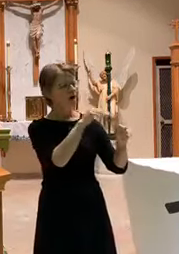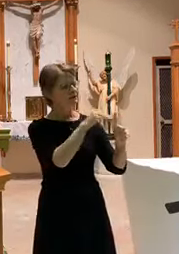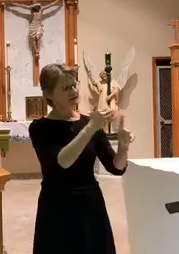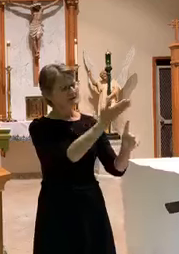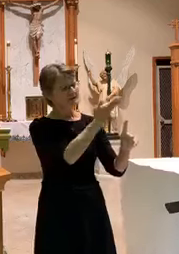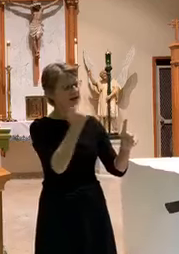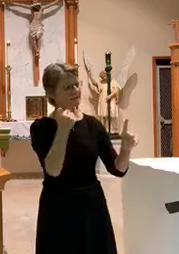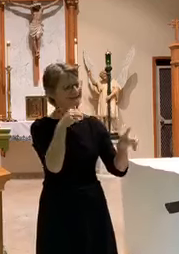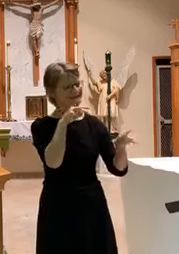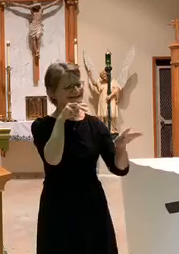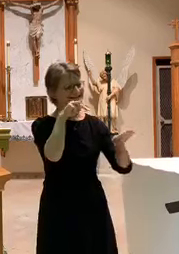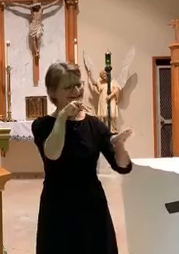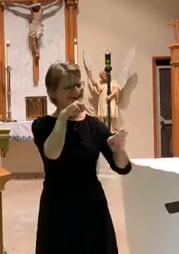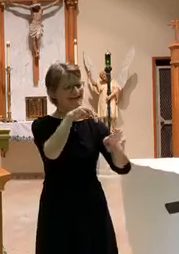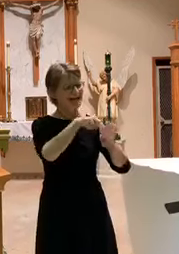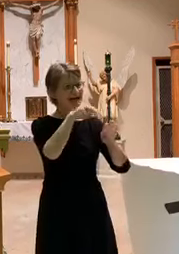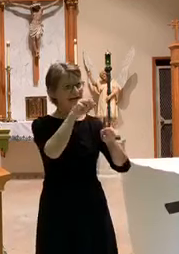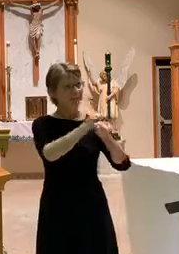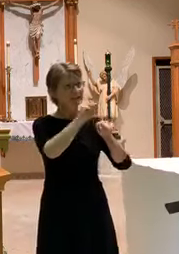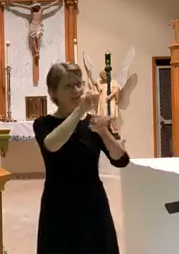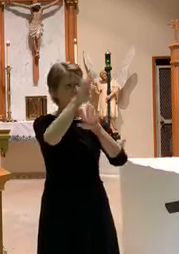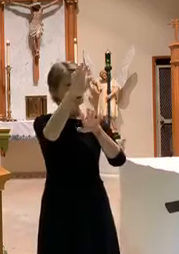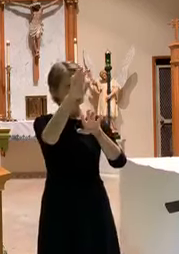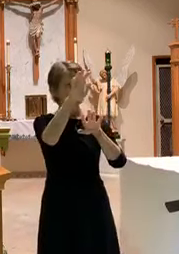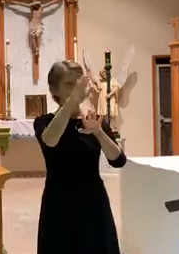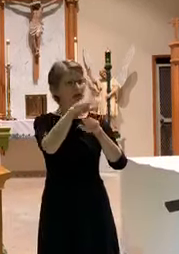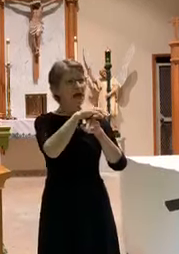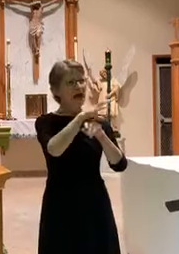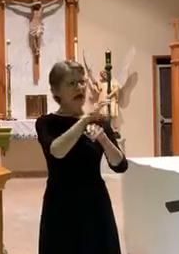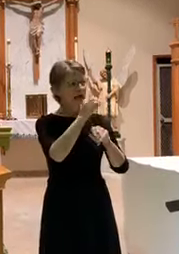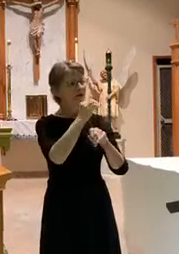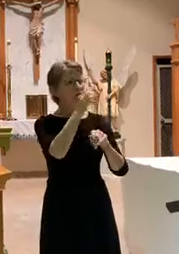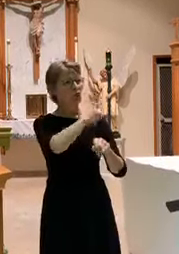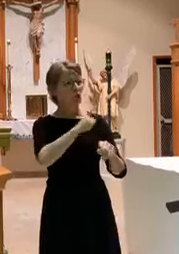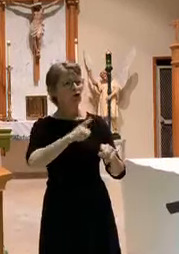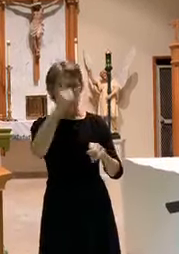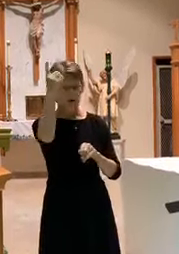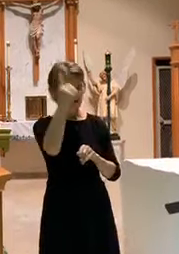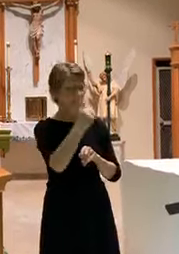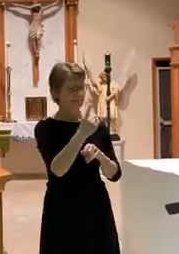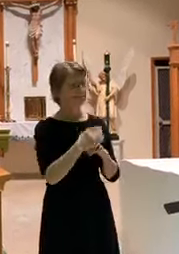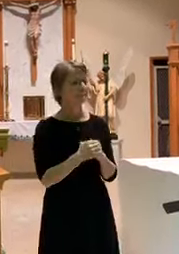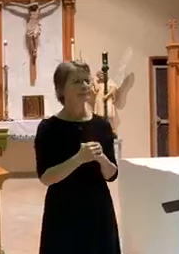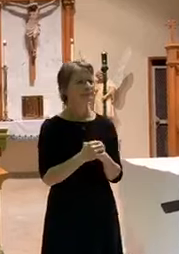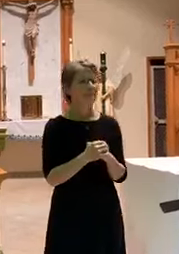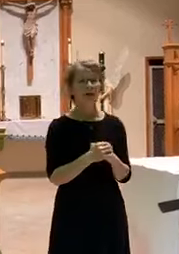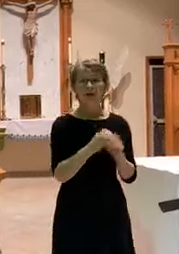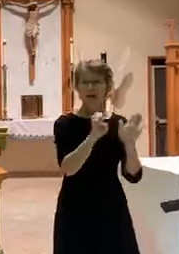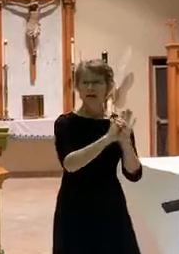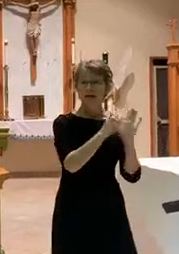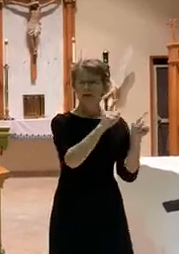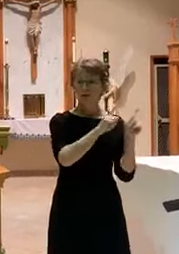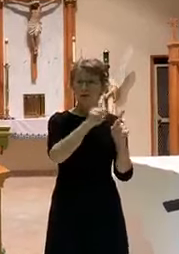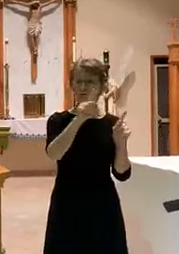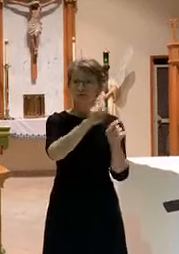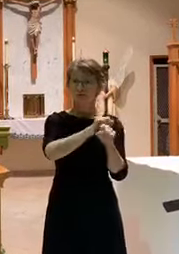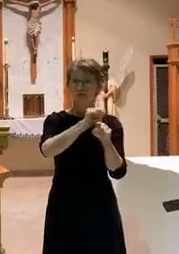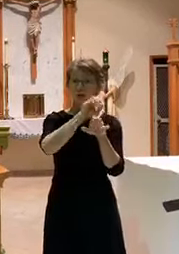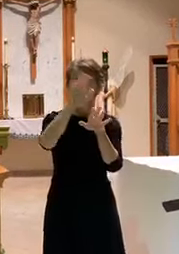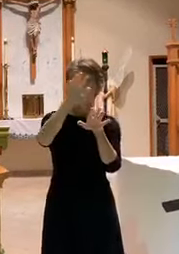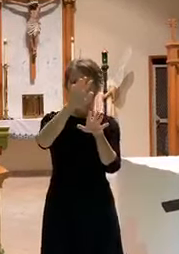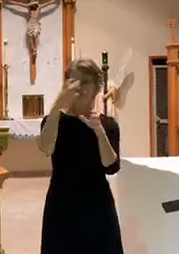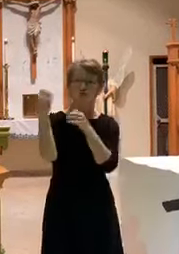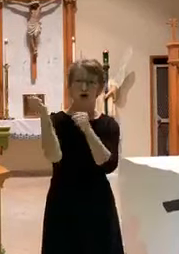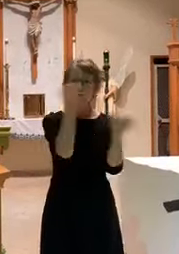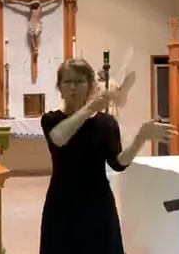by." A strong and heavy wind was rending the mountains and crushing rocks before the Lord. But the